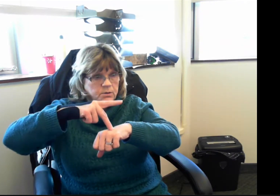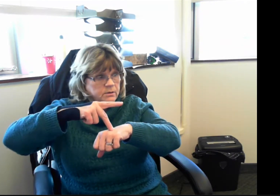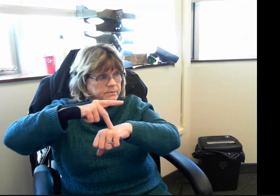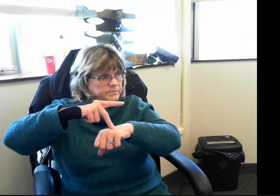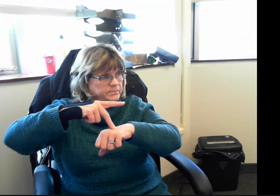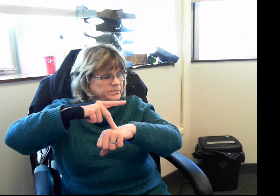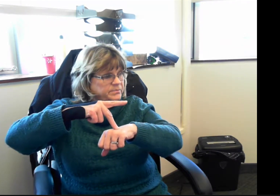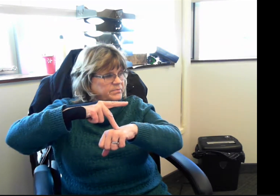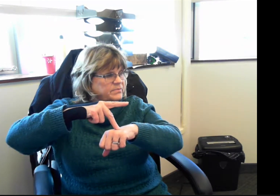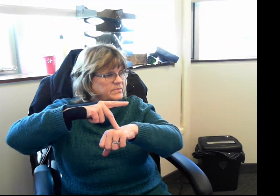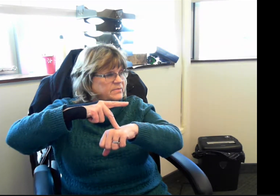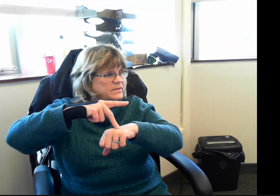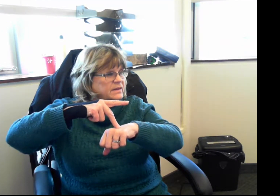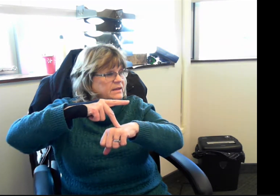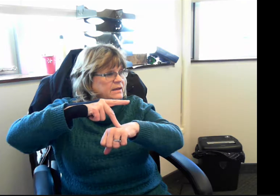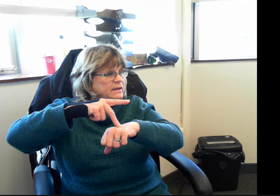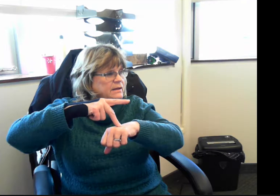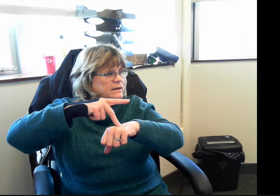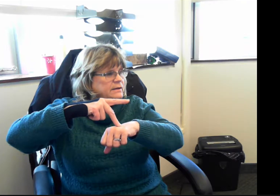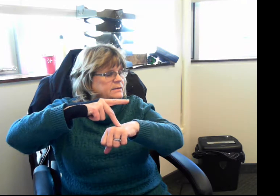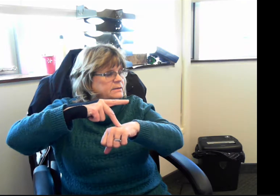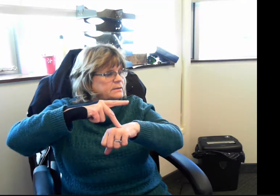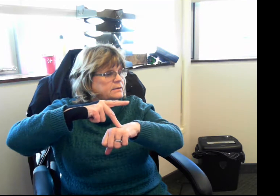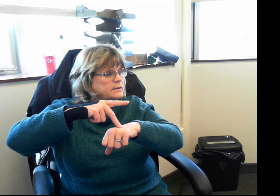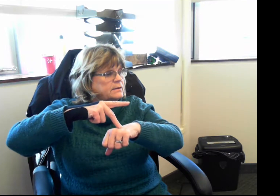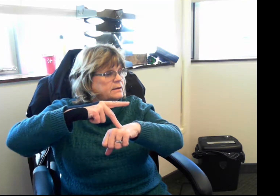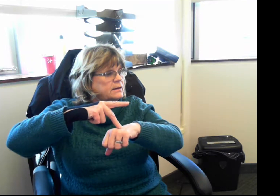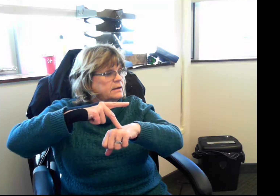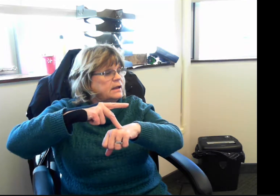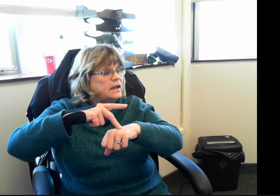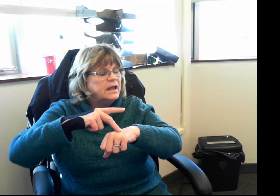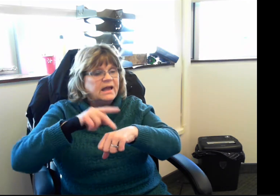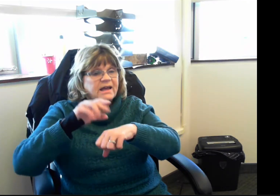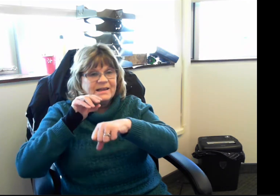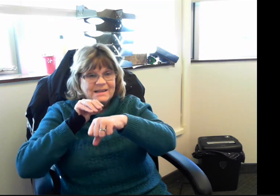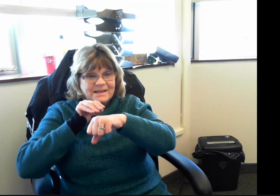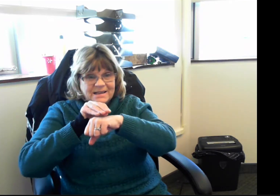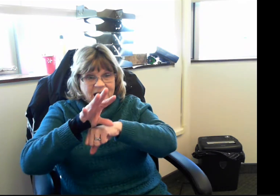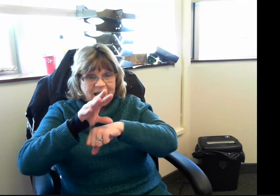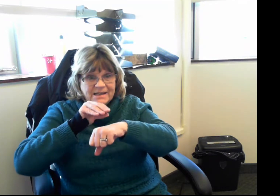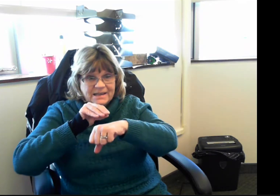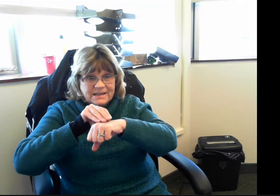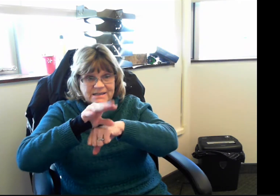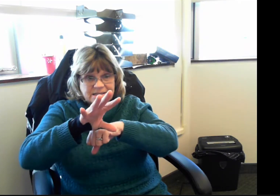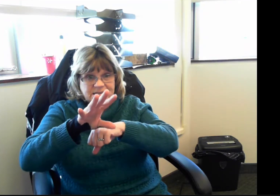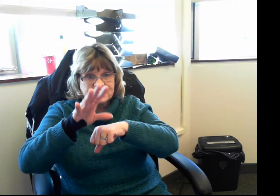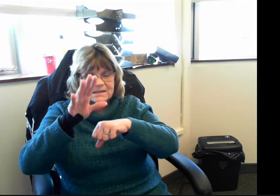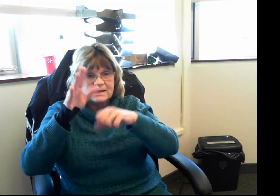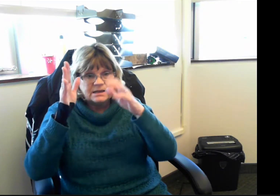Principal. Guidance.